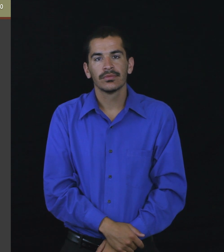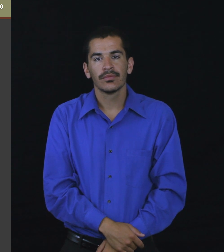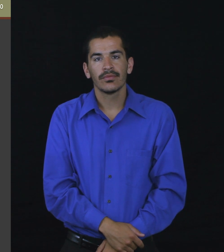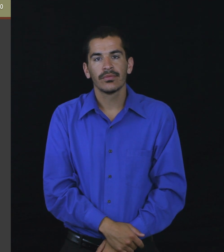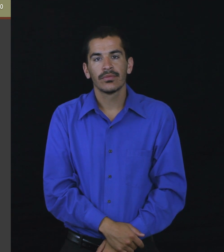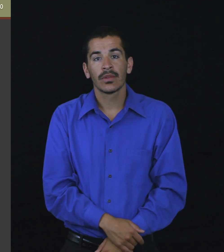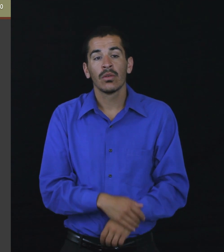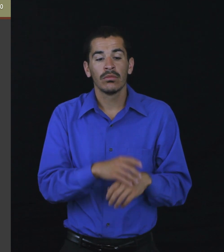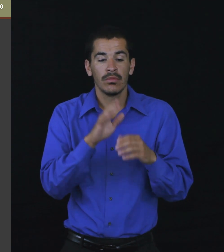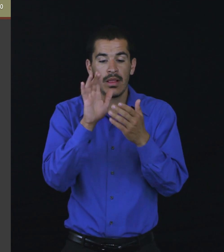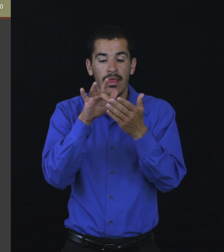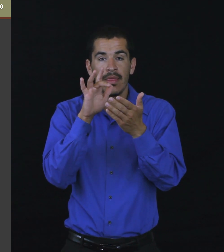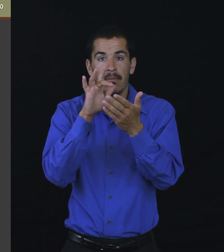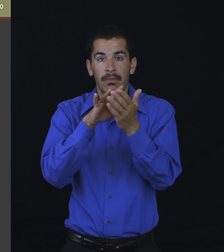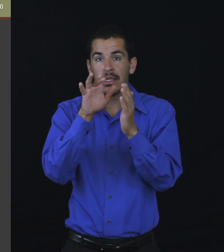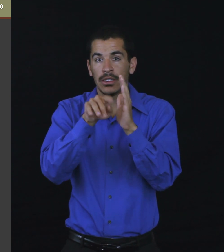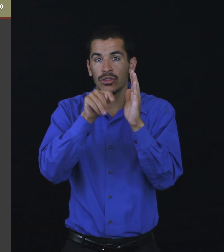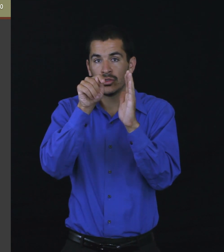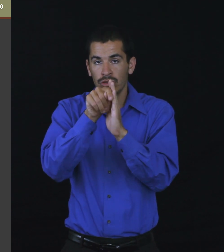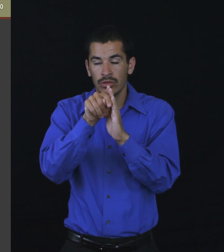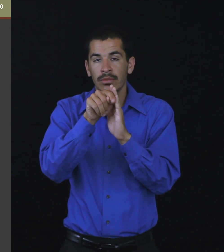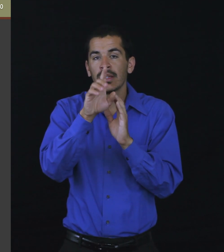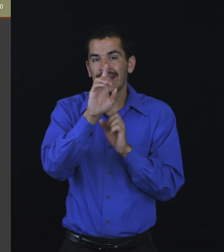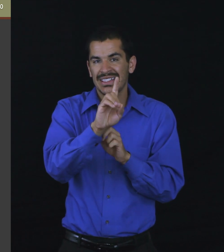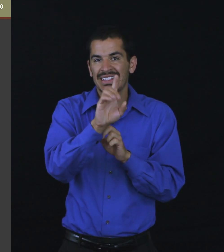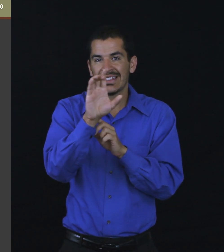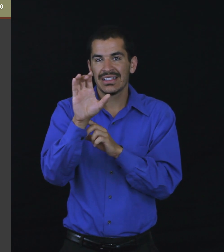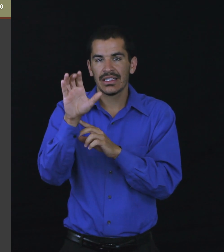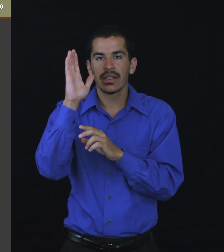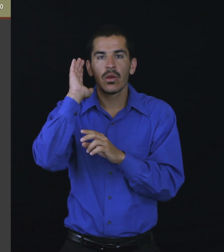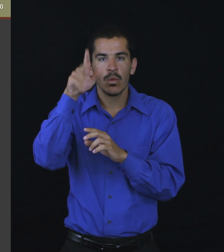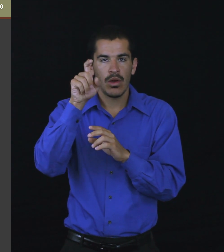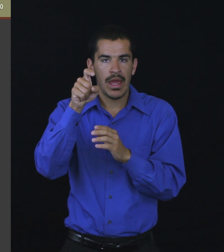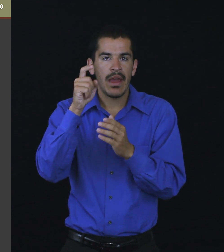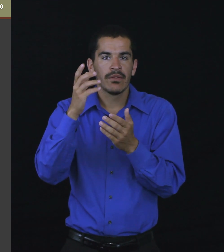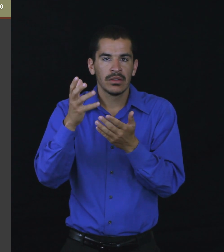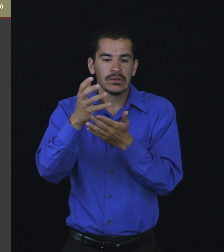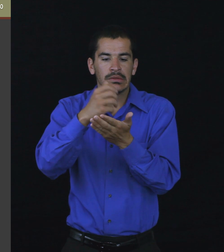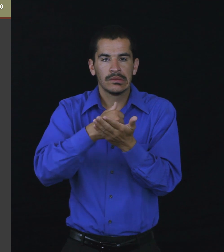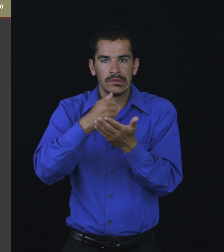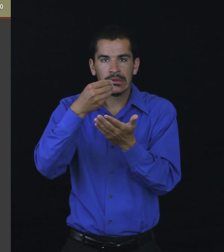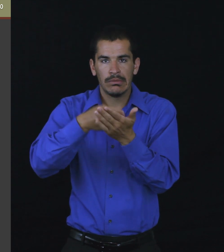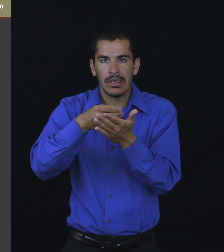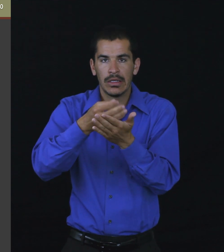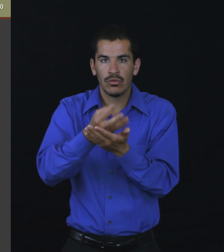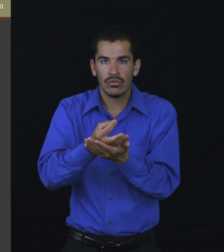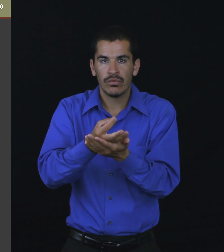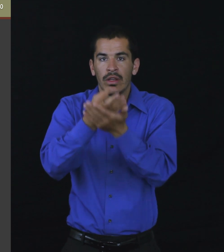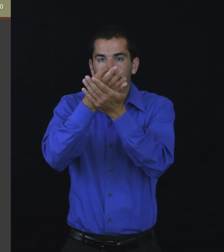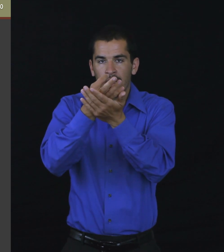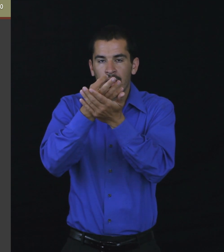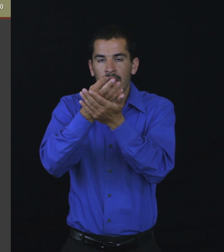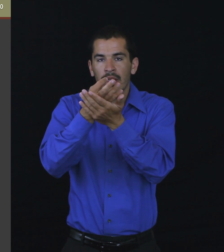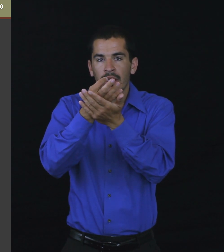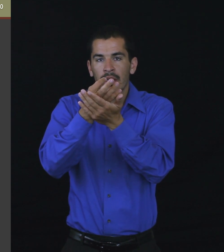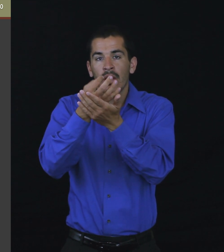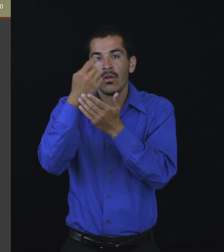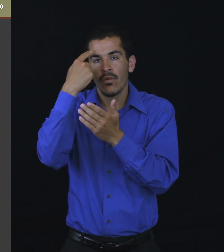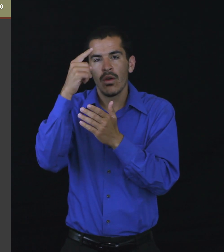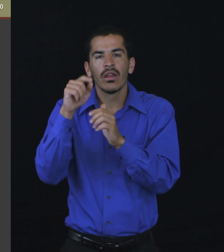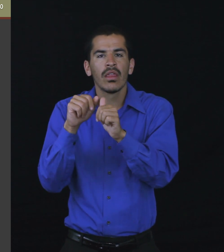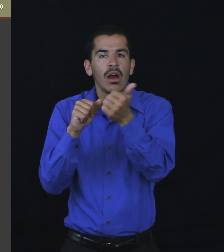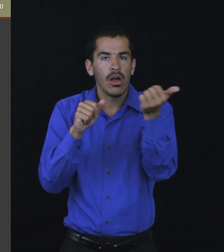In the midterm, DCC would need to raise money to build Priority 1 spaces on the other